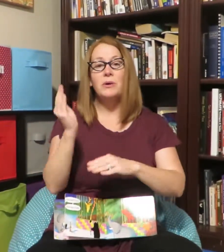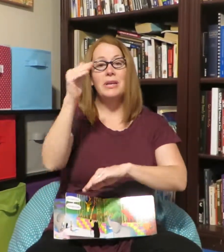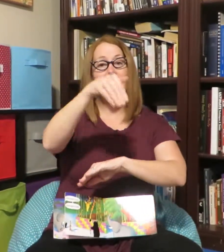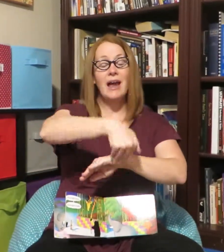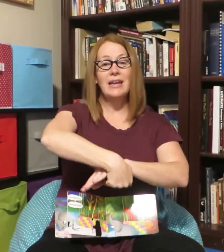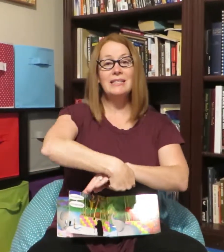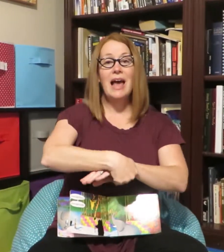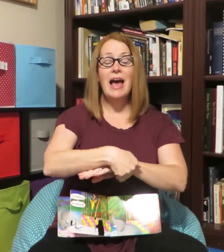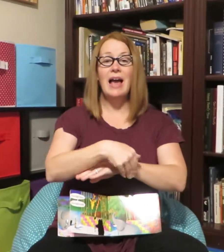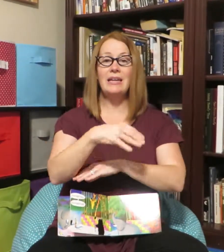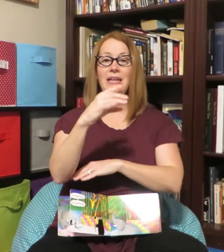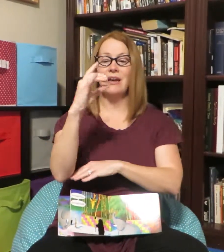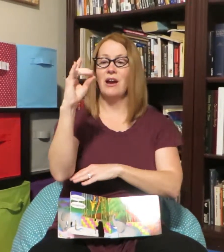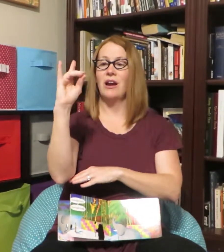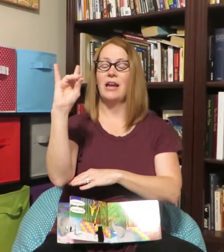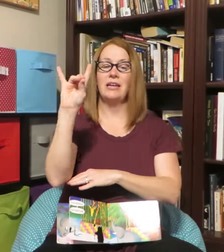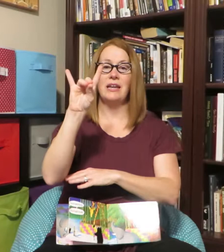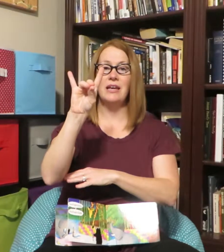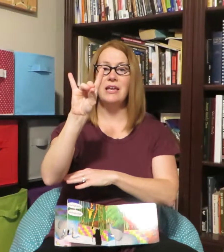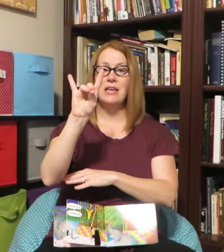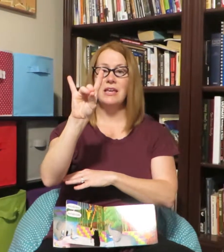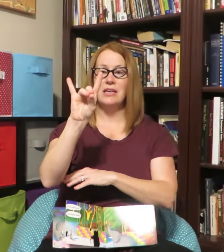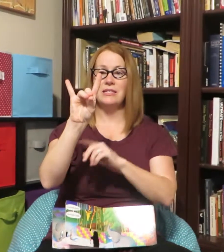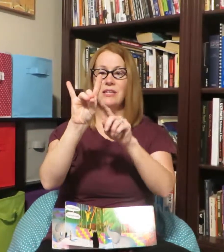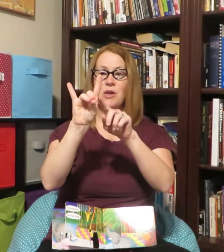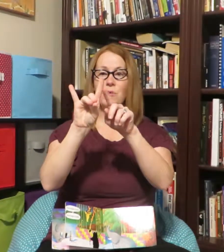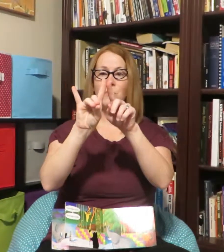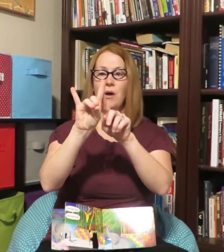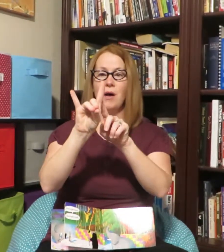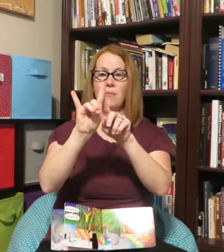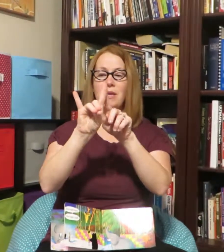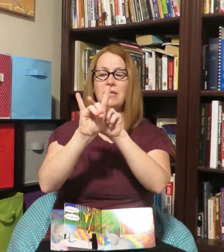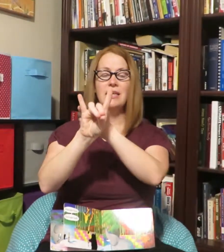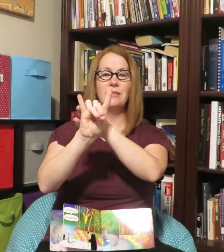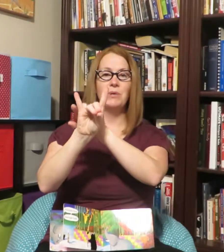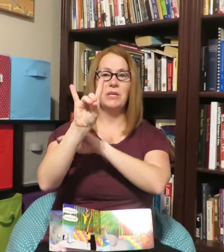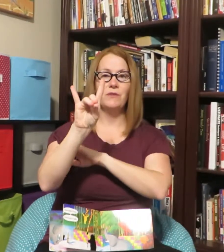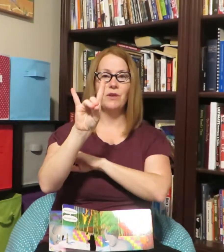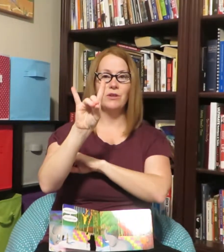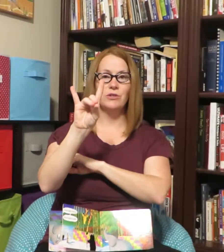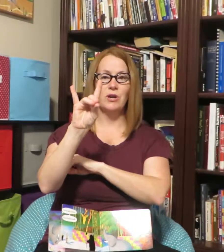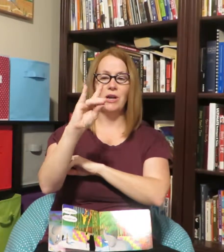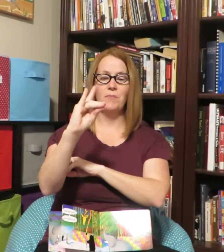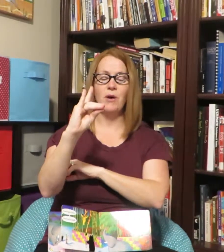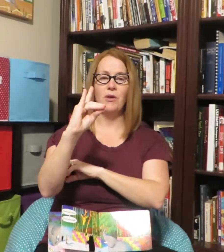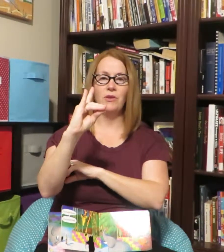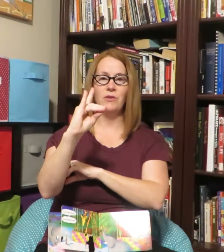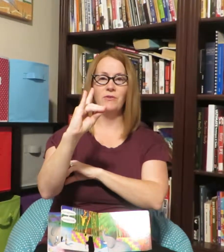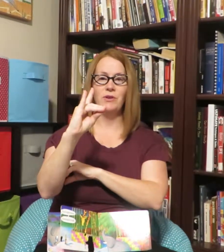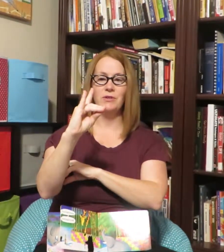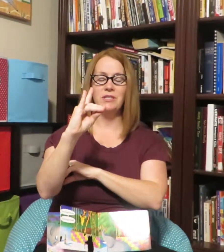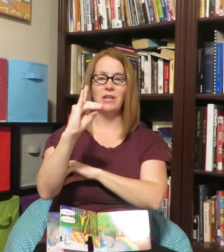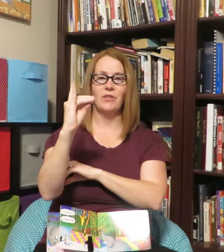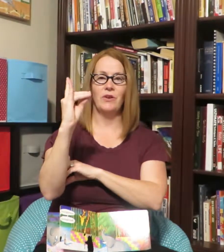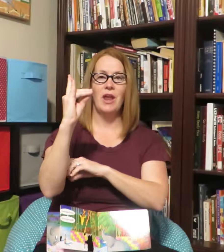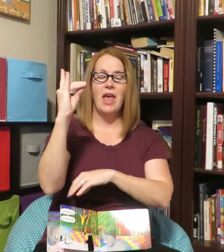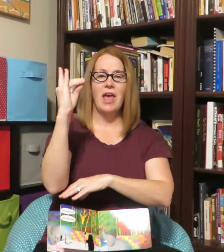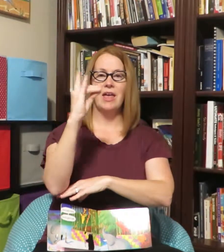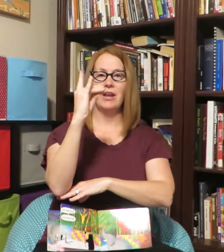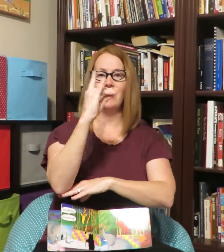Good night, hyena. Our hyena is index and pinky fingers straight up, all the other fingers together, and it